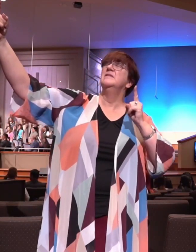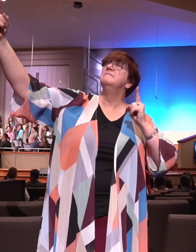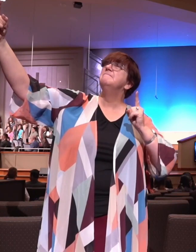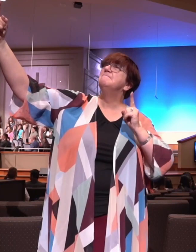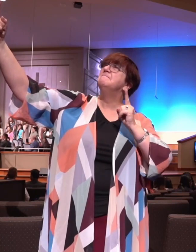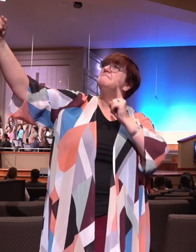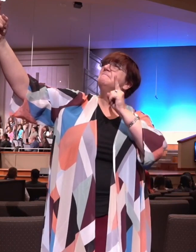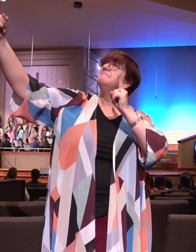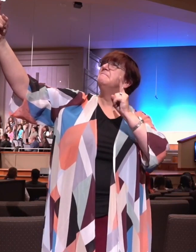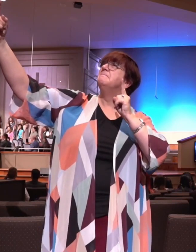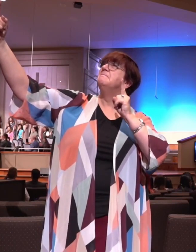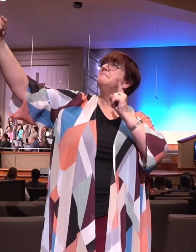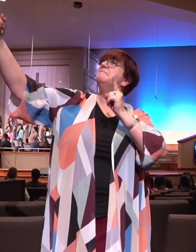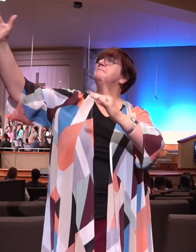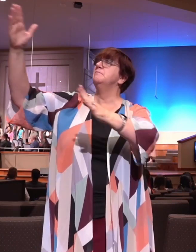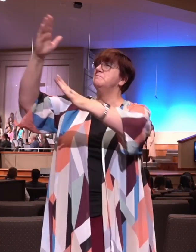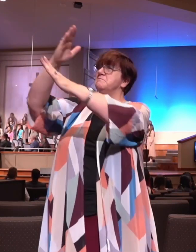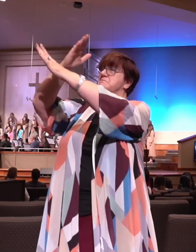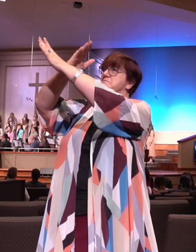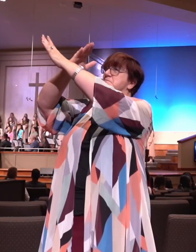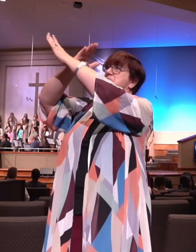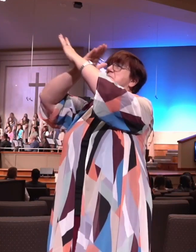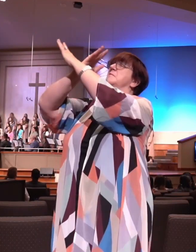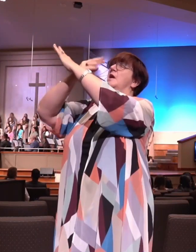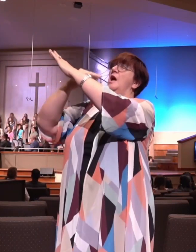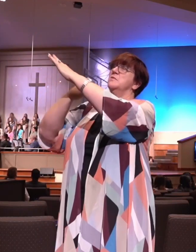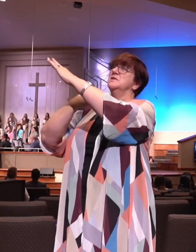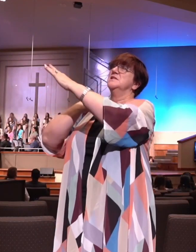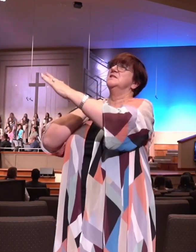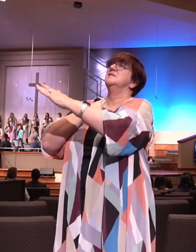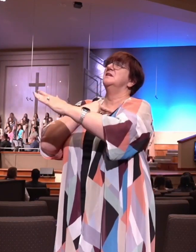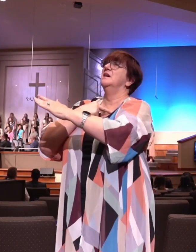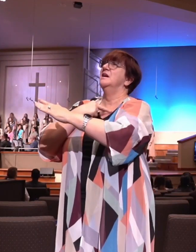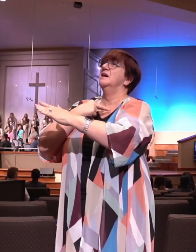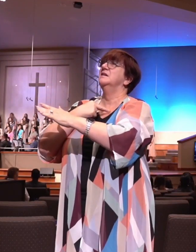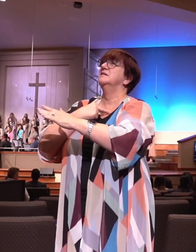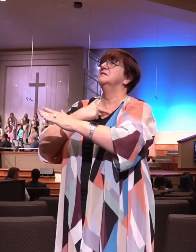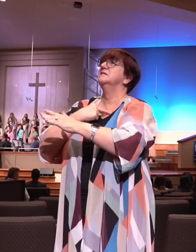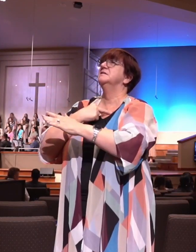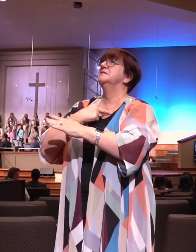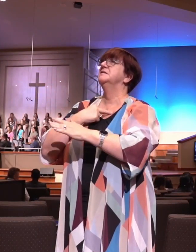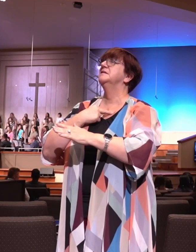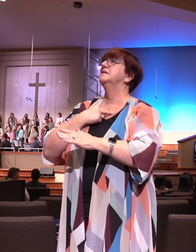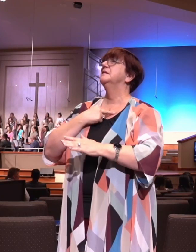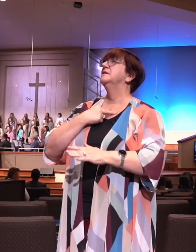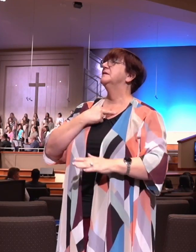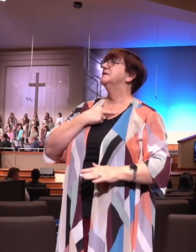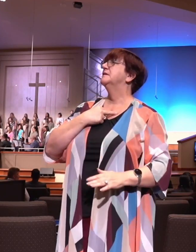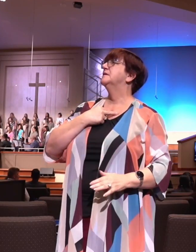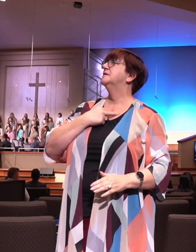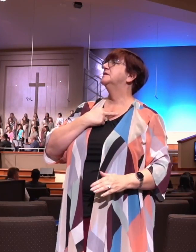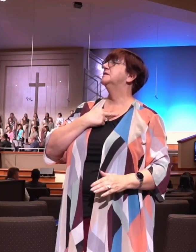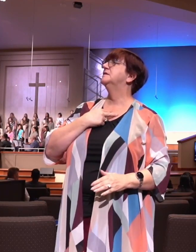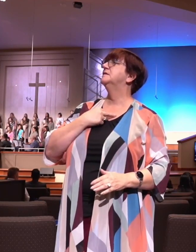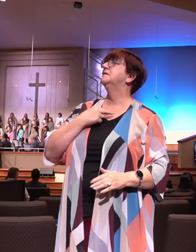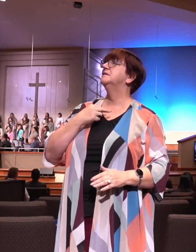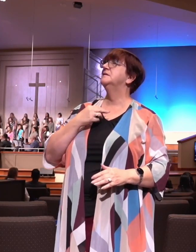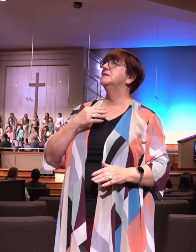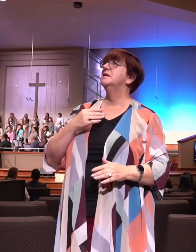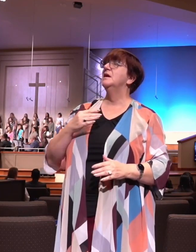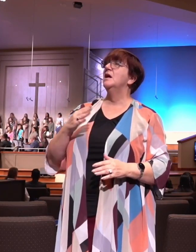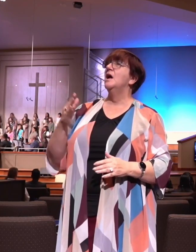how high the mountain I could not climb. In